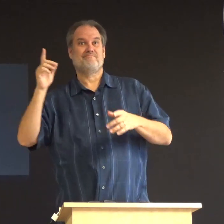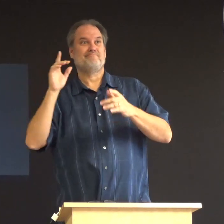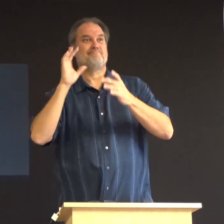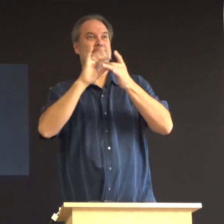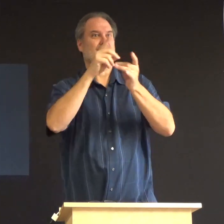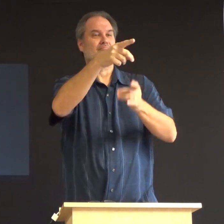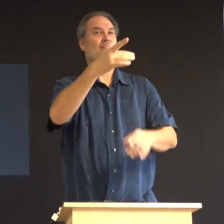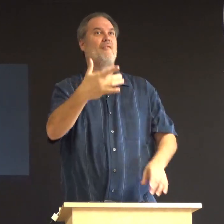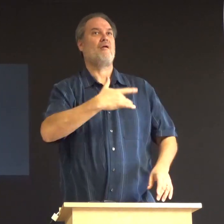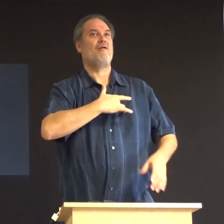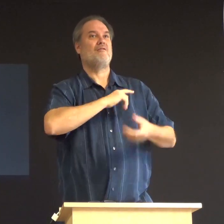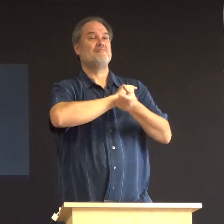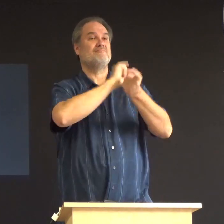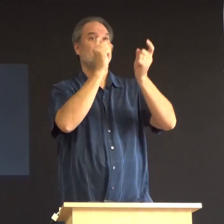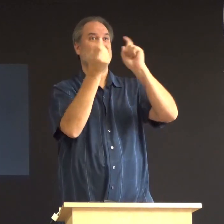And God uses other people.